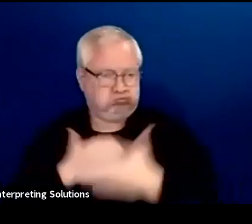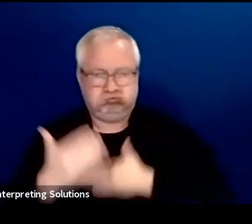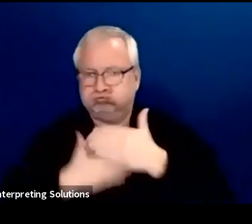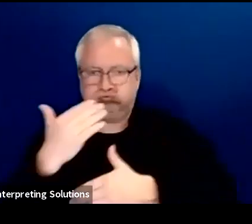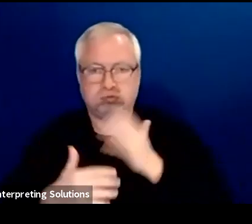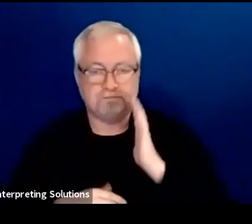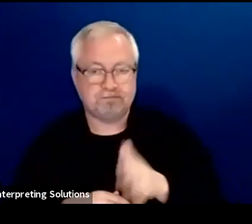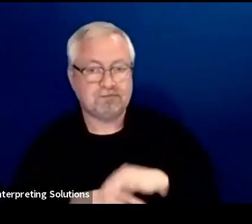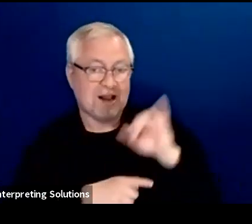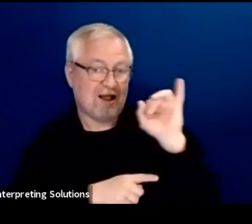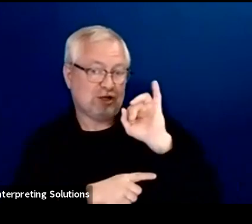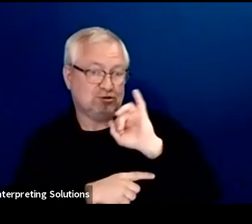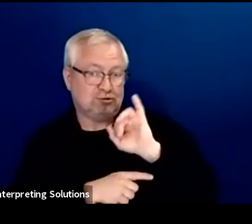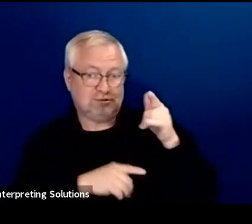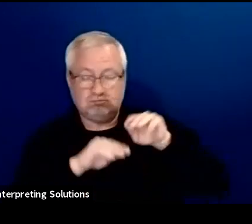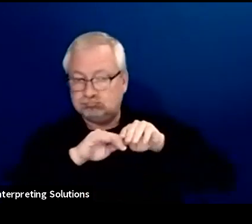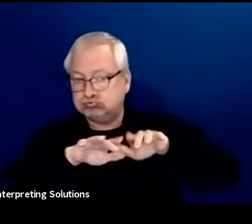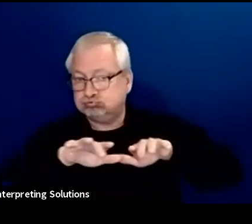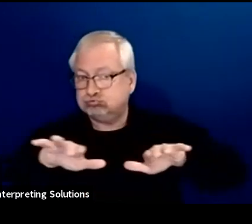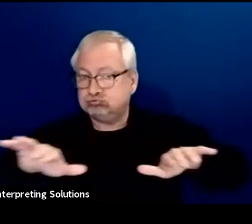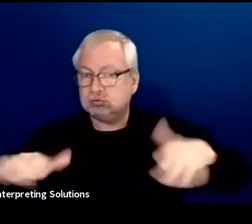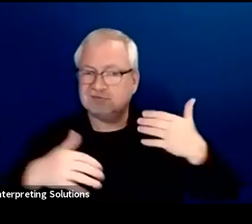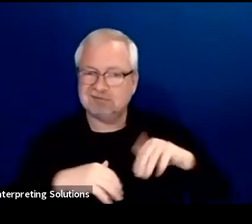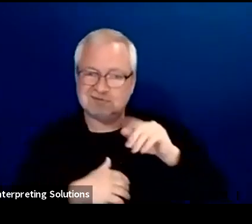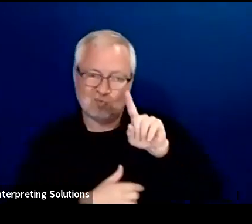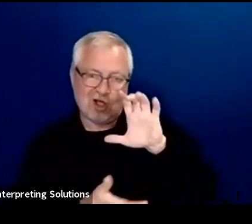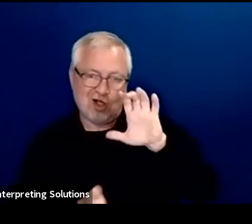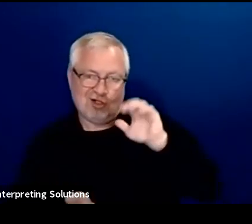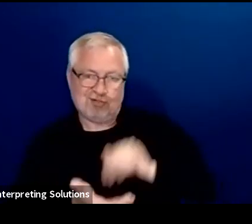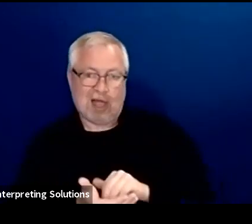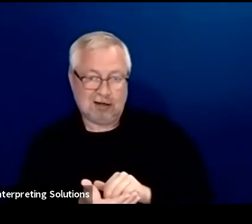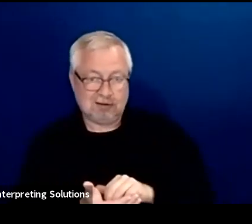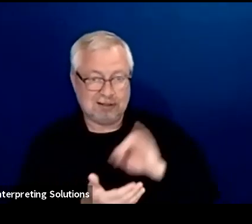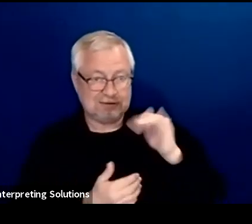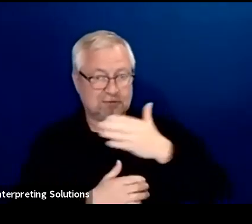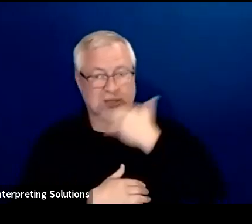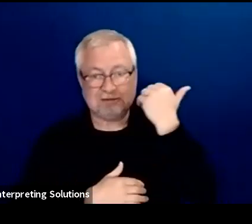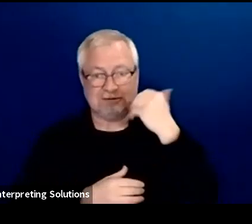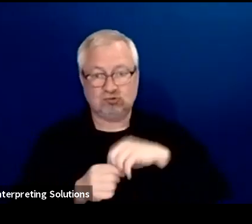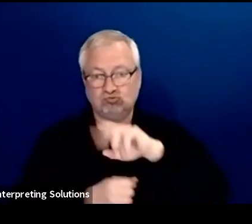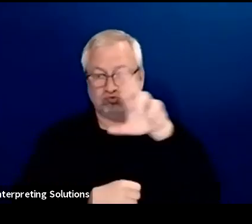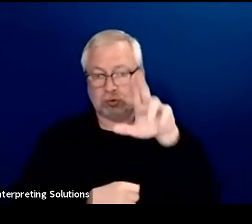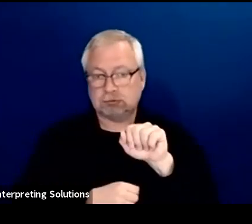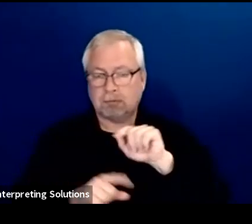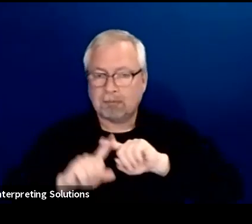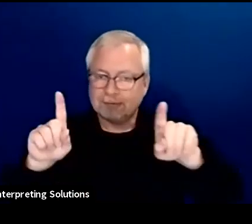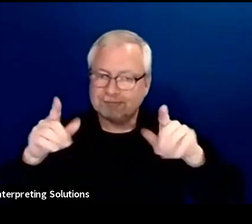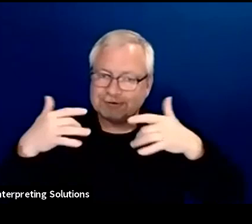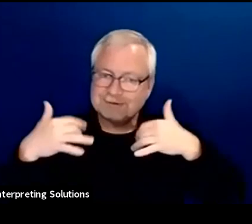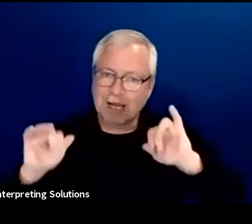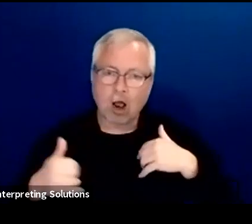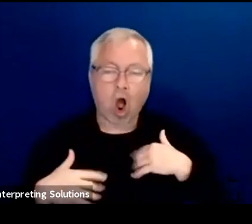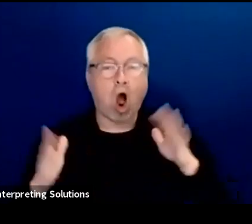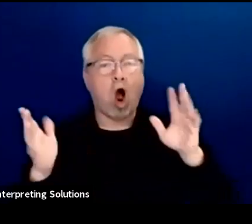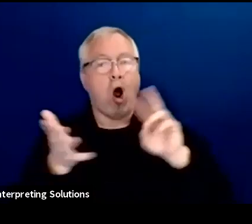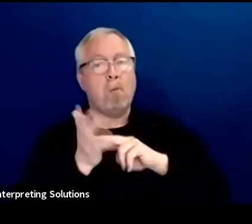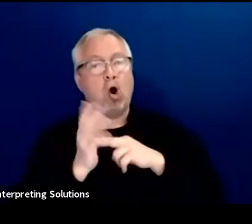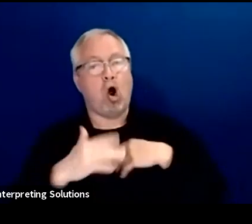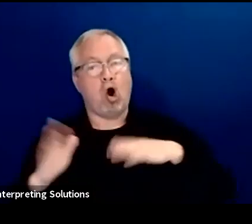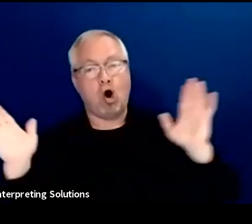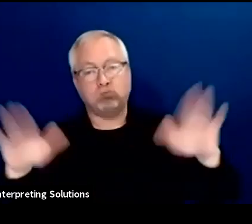100,000 right now, which puts us best in the country, but we're not resting on those laurels. We're preparing for what will come, a surge to our